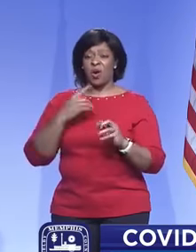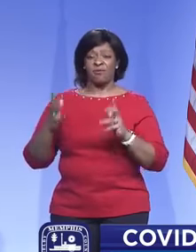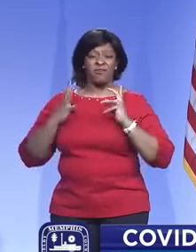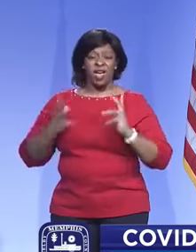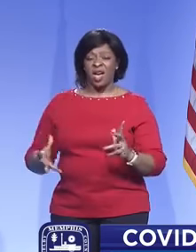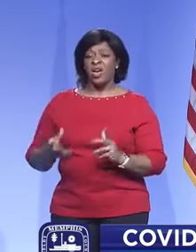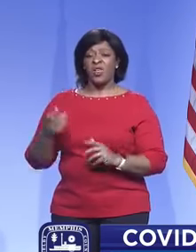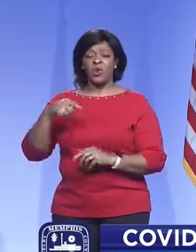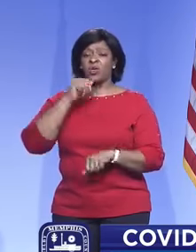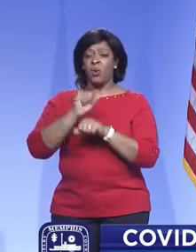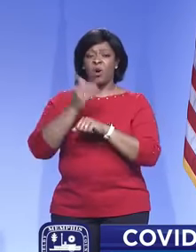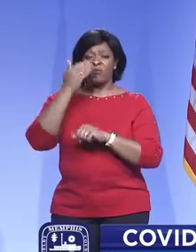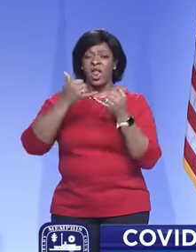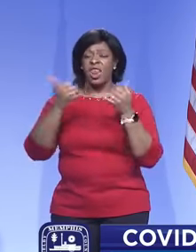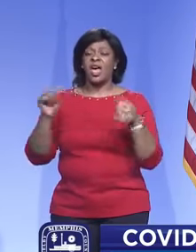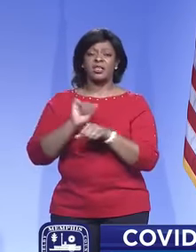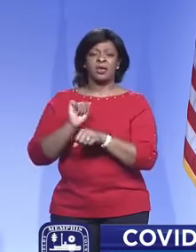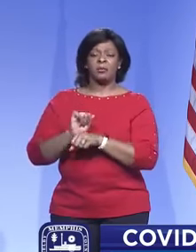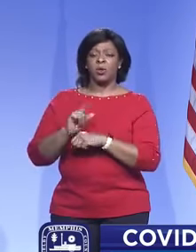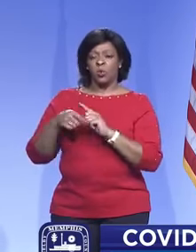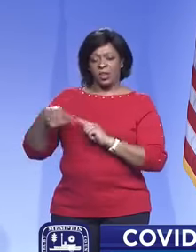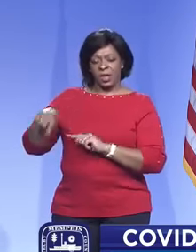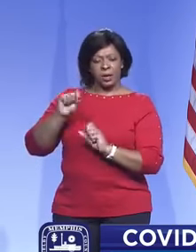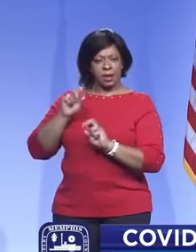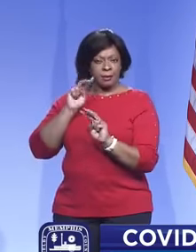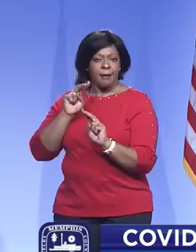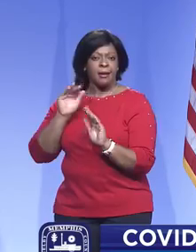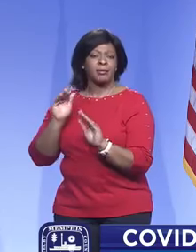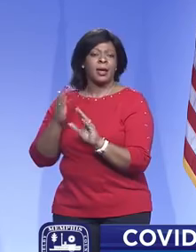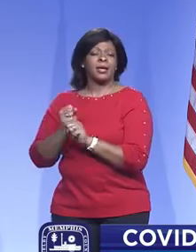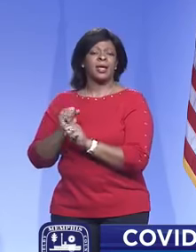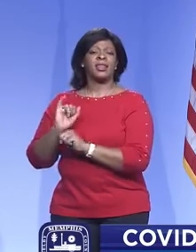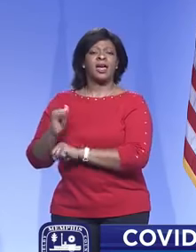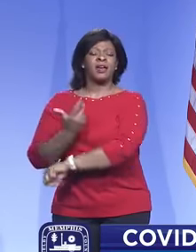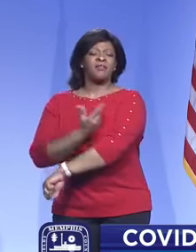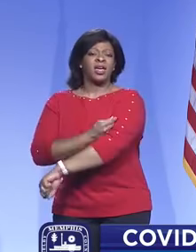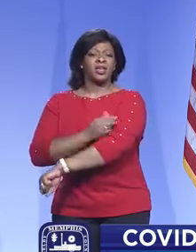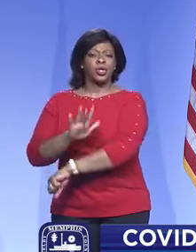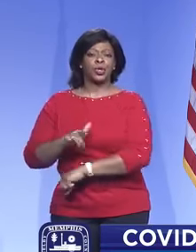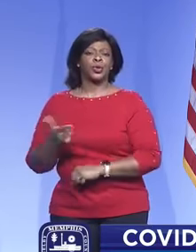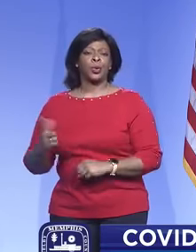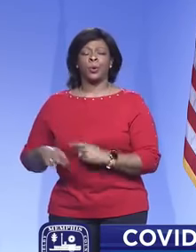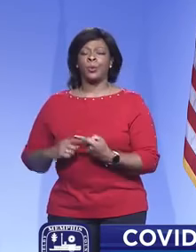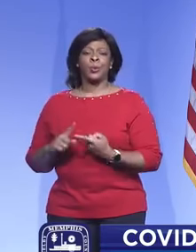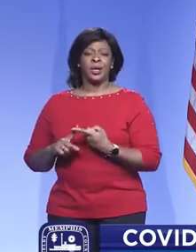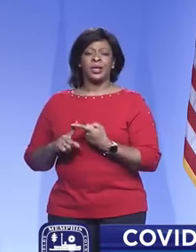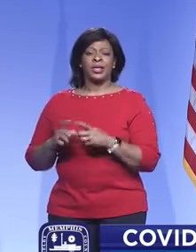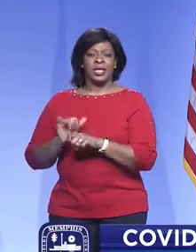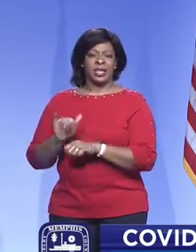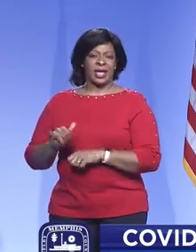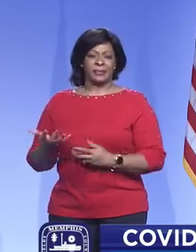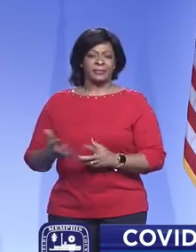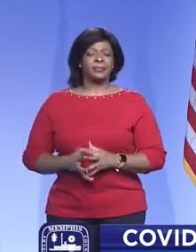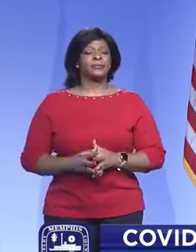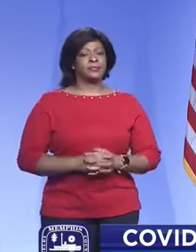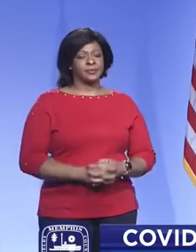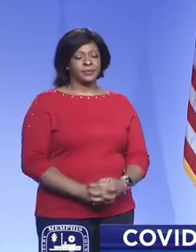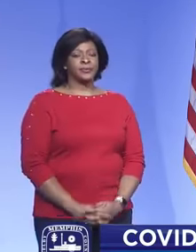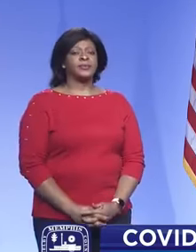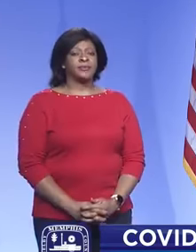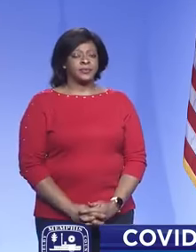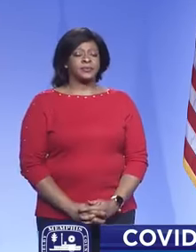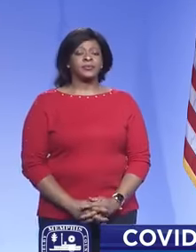on the front lines, when could they expect to, for it to be their turn to get a vaccine?